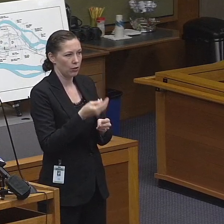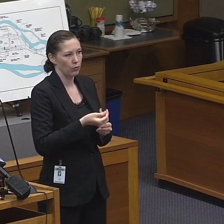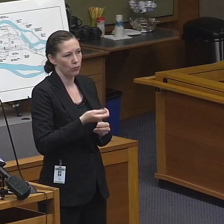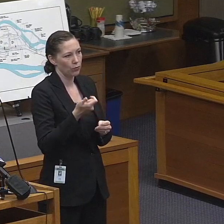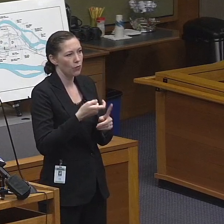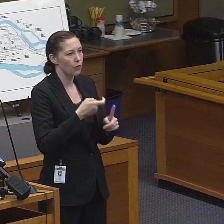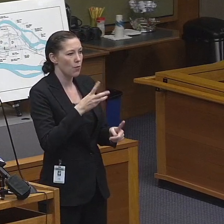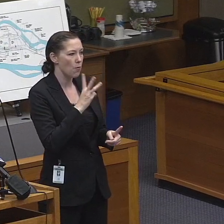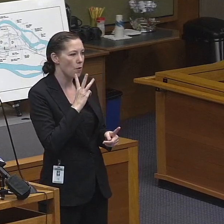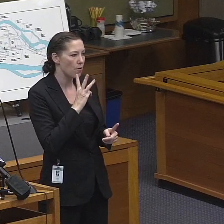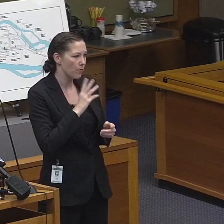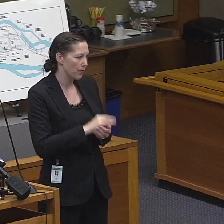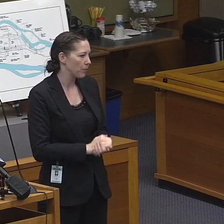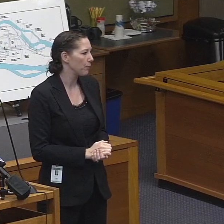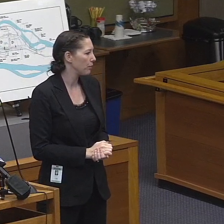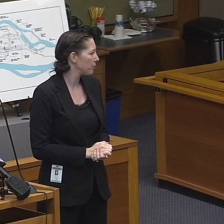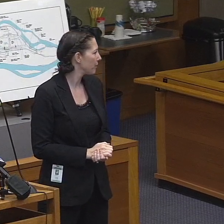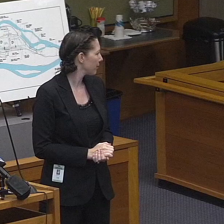guidelines.